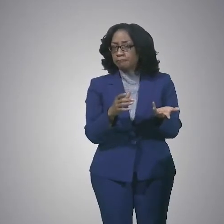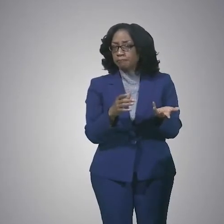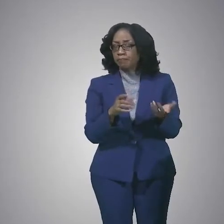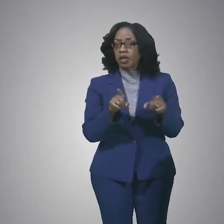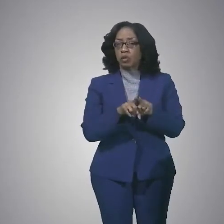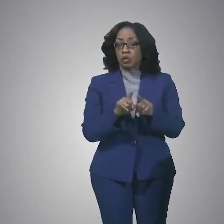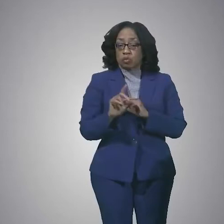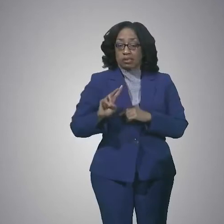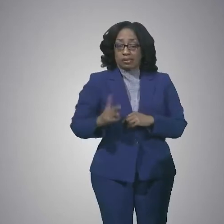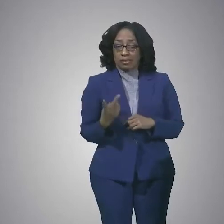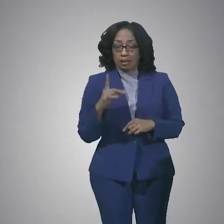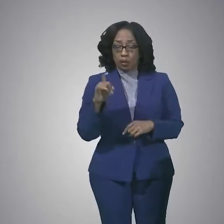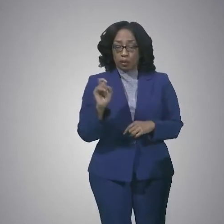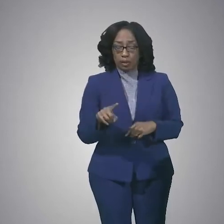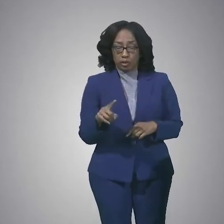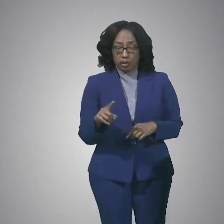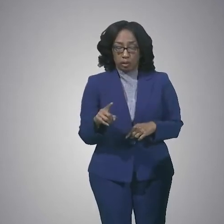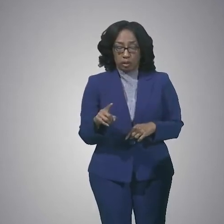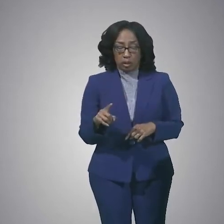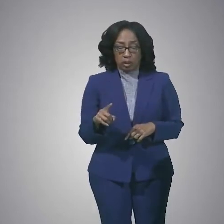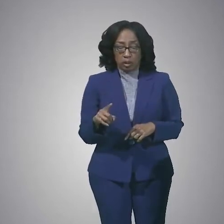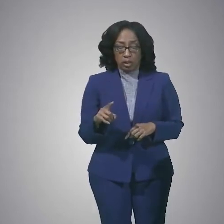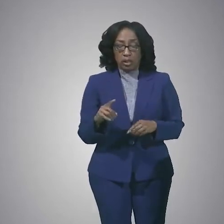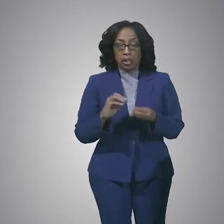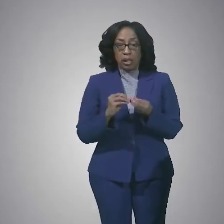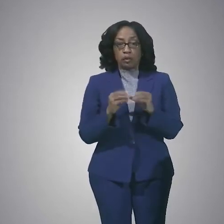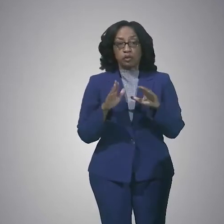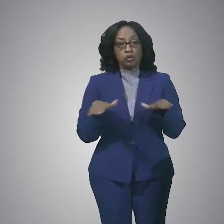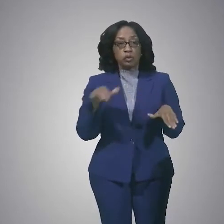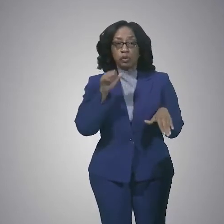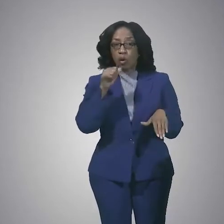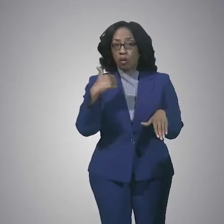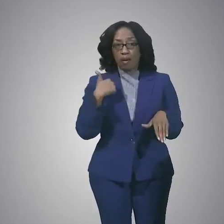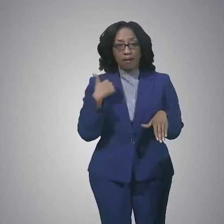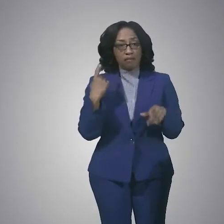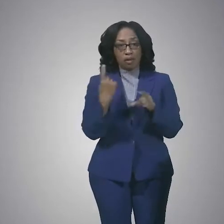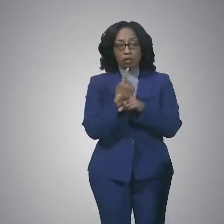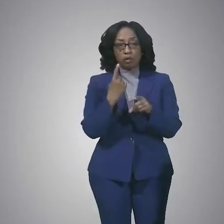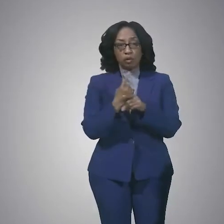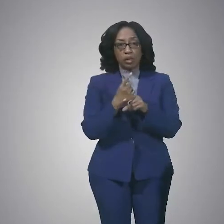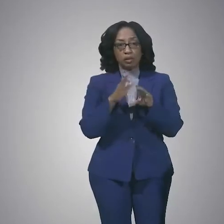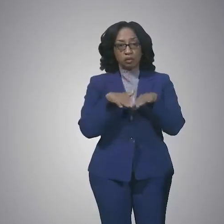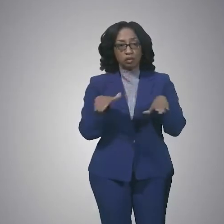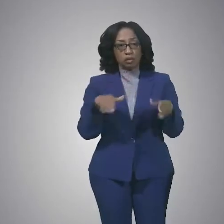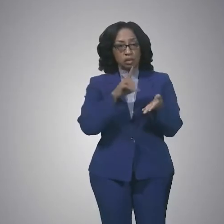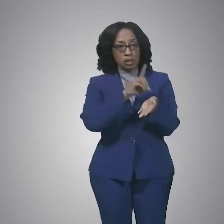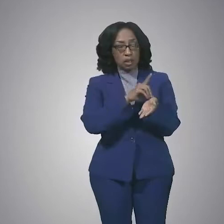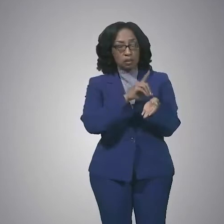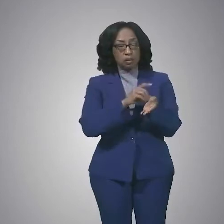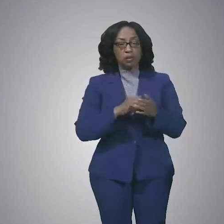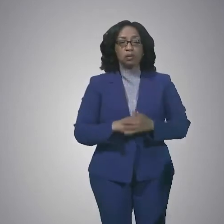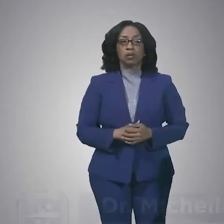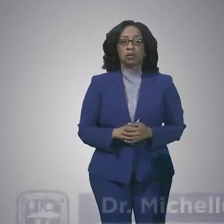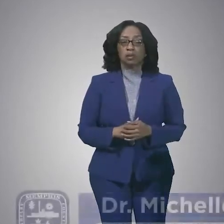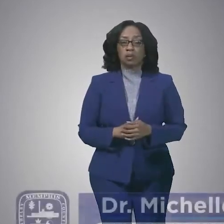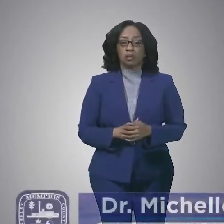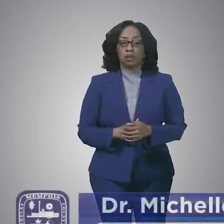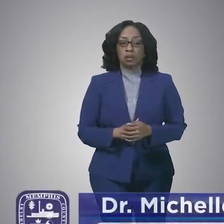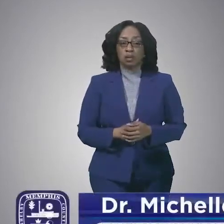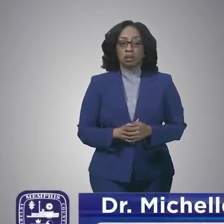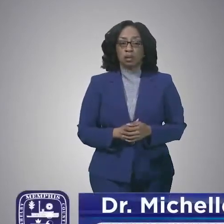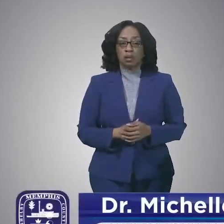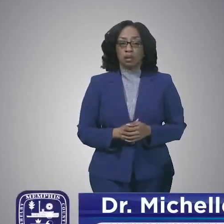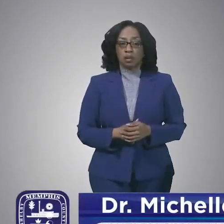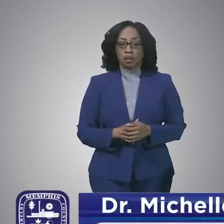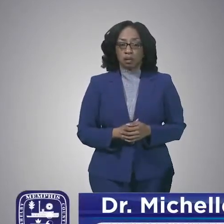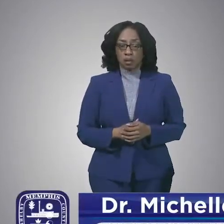to the number of children who don't have a regular pediatrician. Excellent question as well. So I